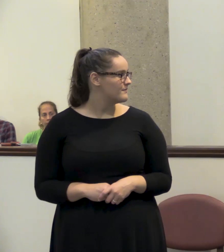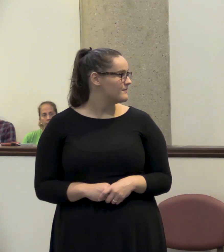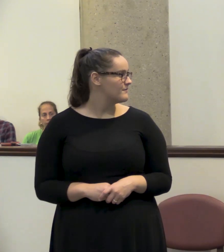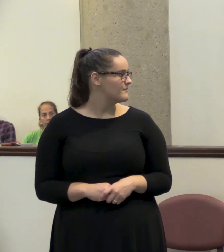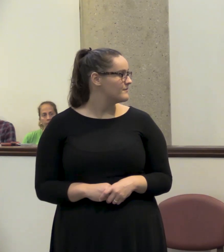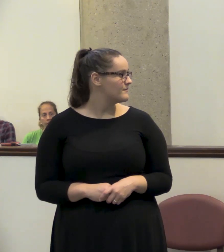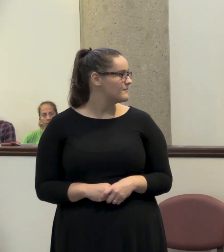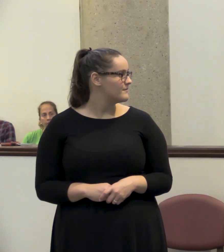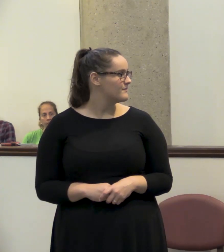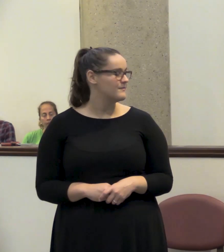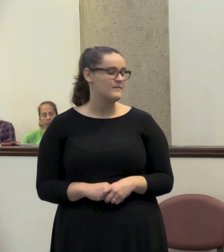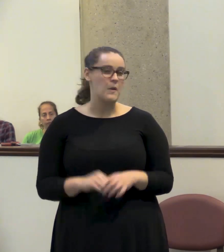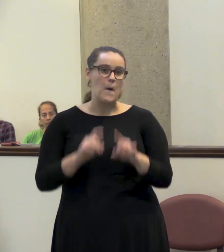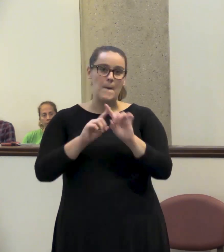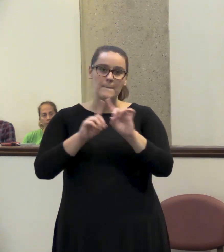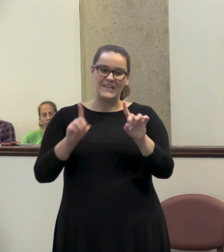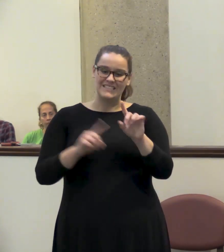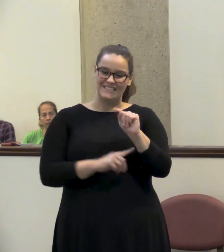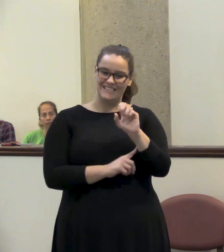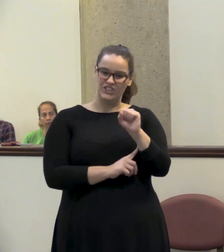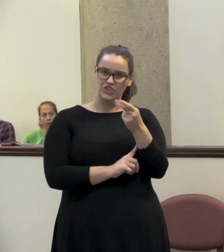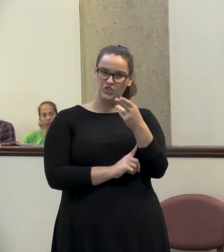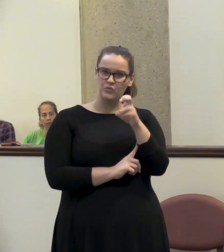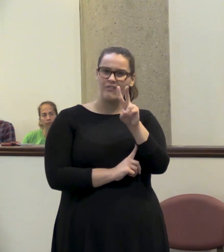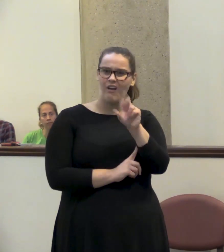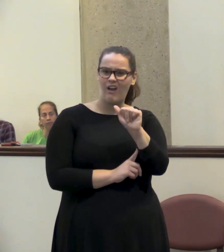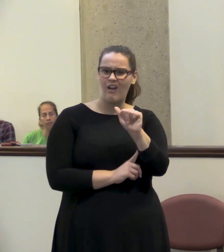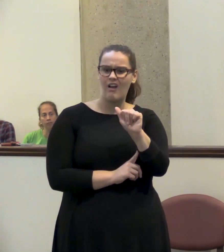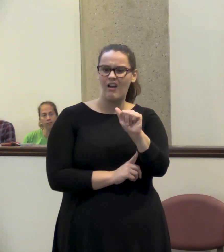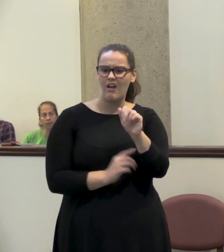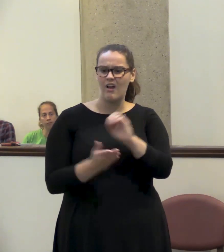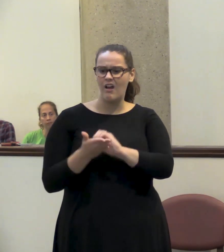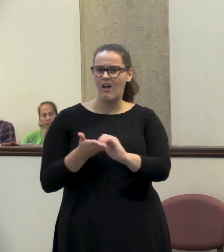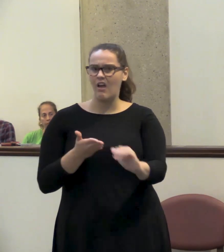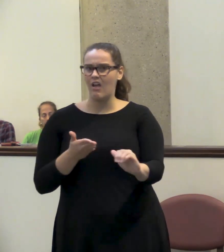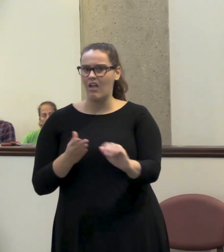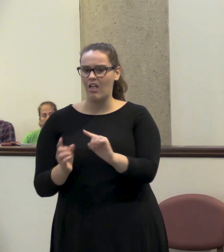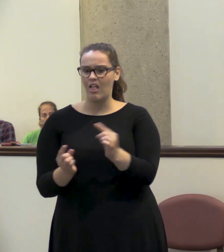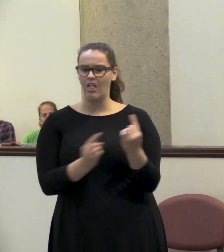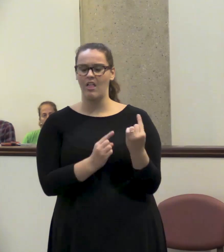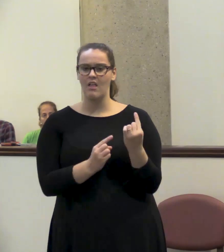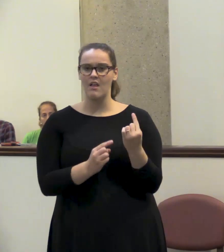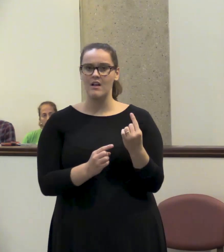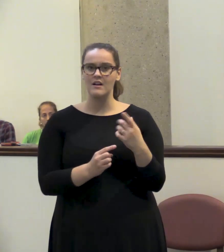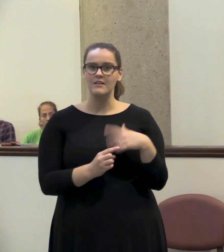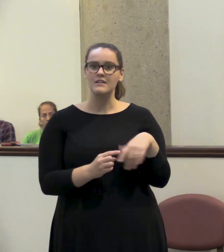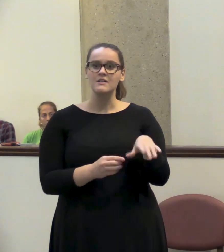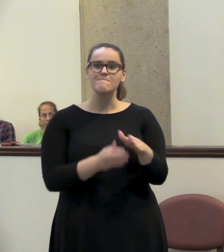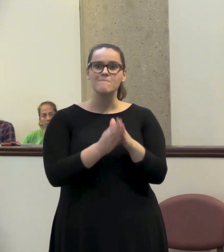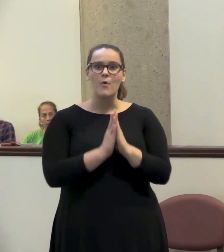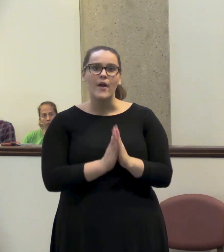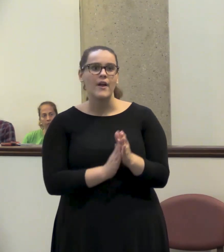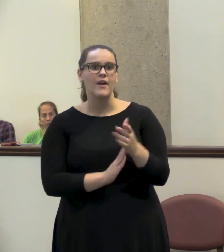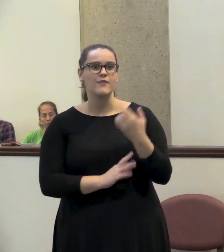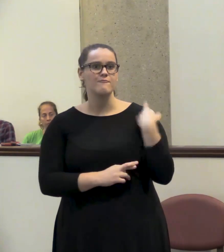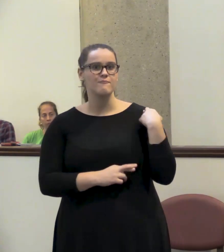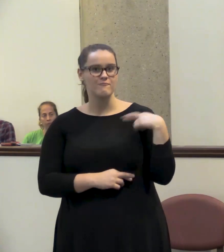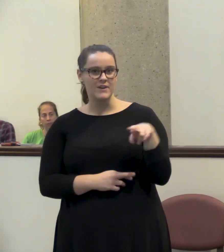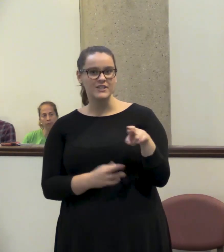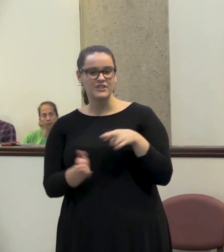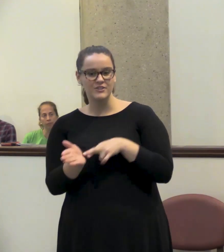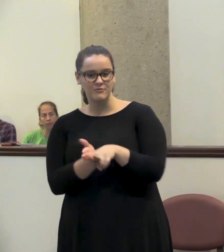gezeirah. But teshuvah, repentance, and tefillah, prayer, and tzedakah,